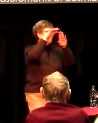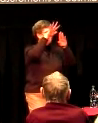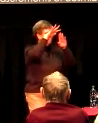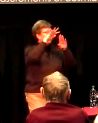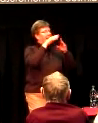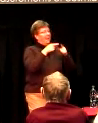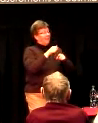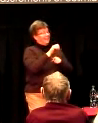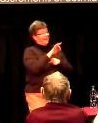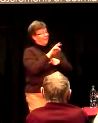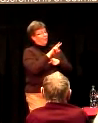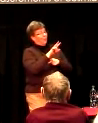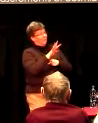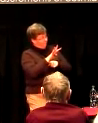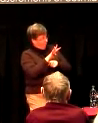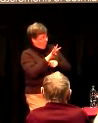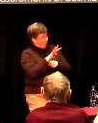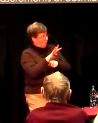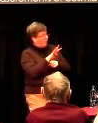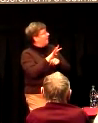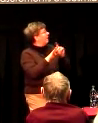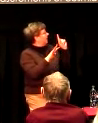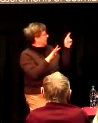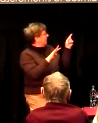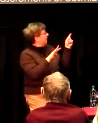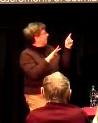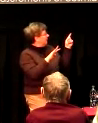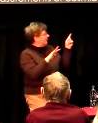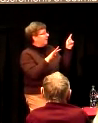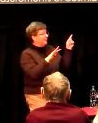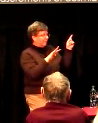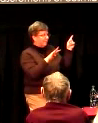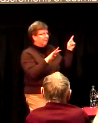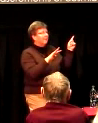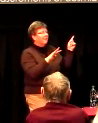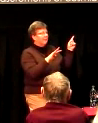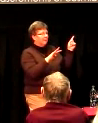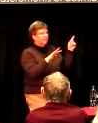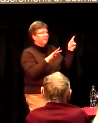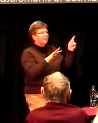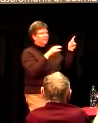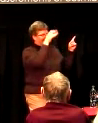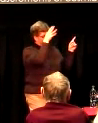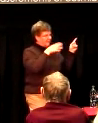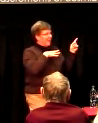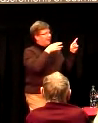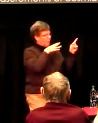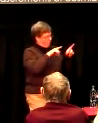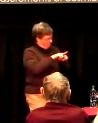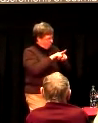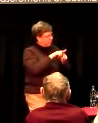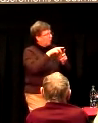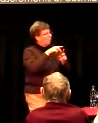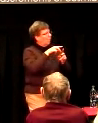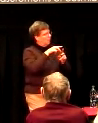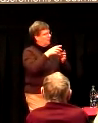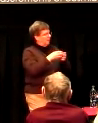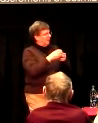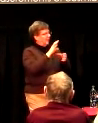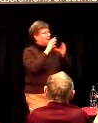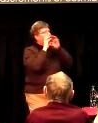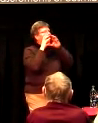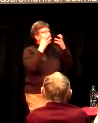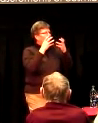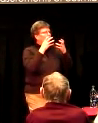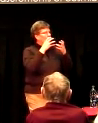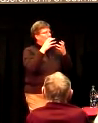1934, August's brother Jean and his wife Jeanette, who was an American, also went up in a balloon. The first